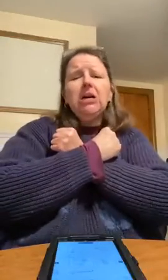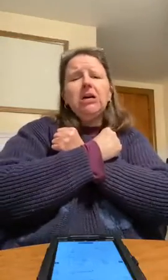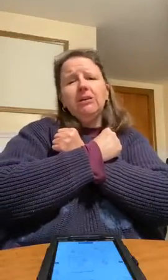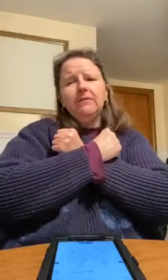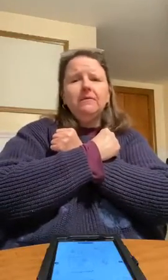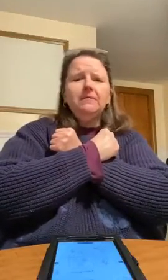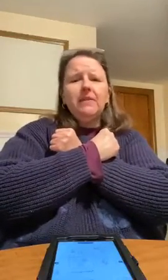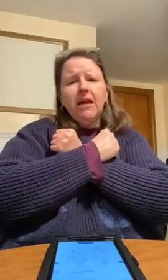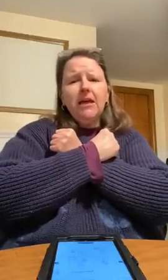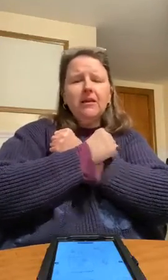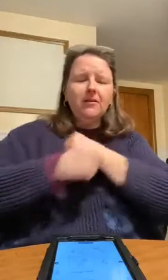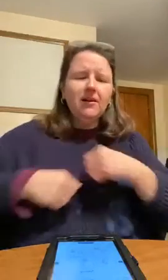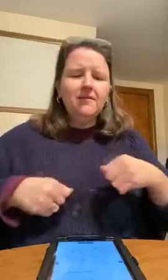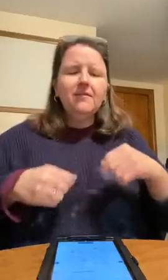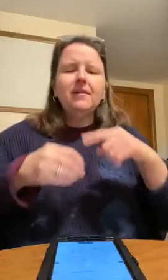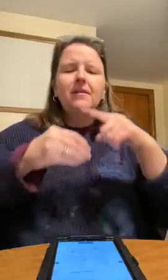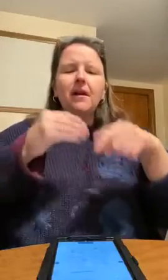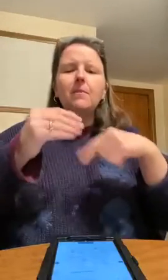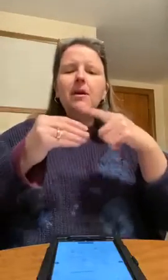love. Yeah, okay. About.